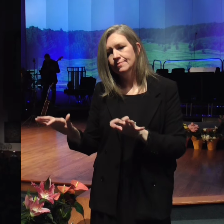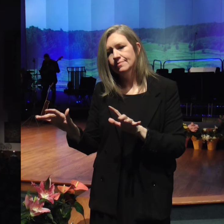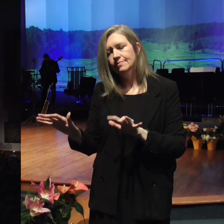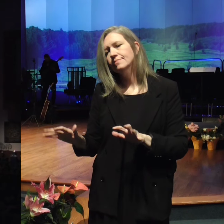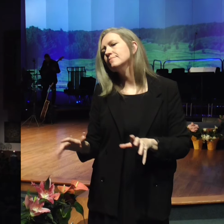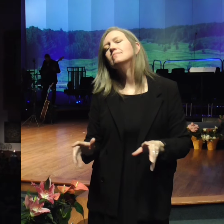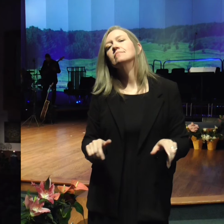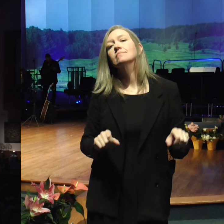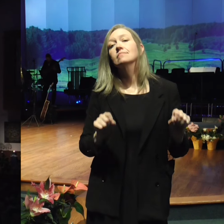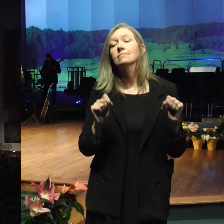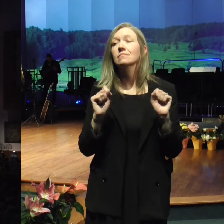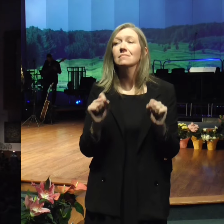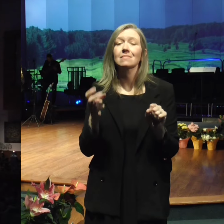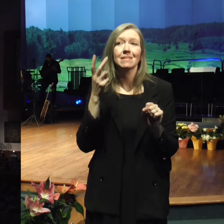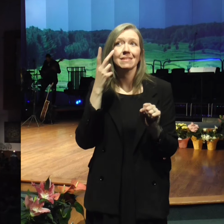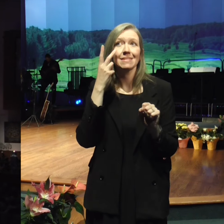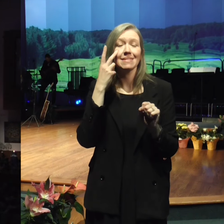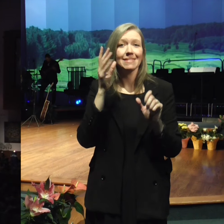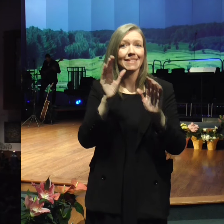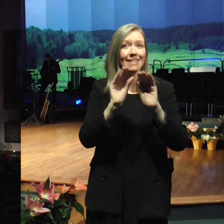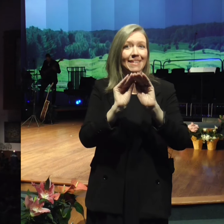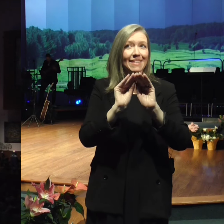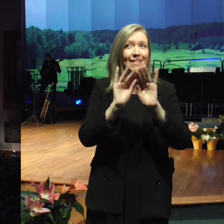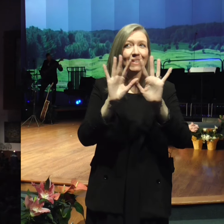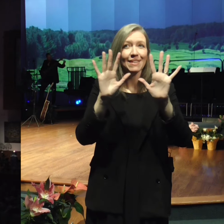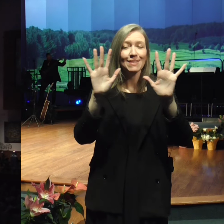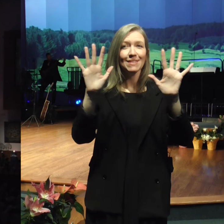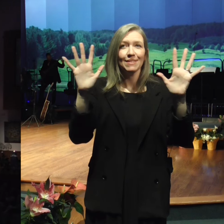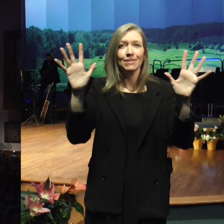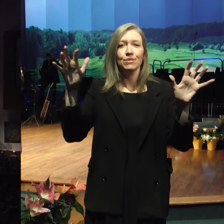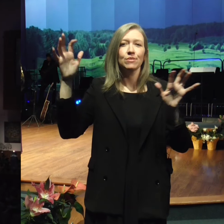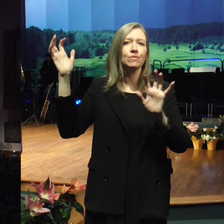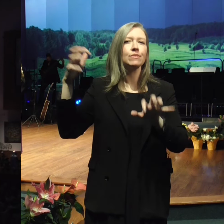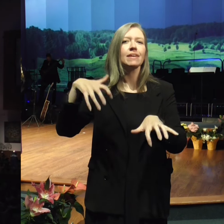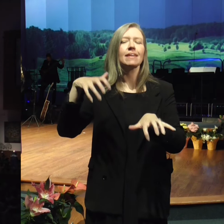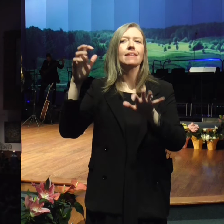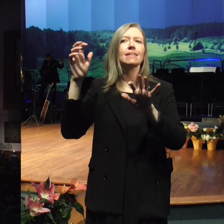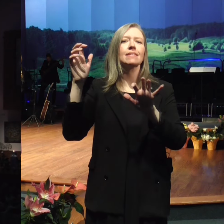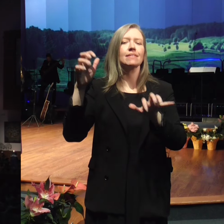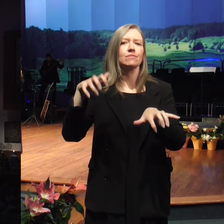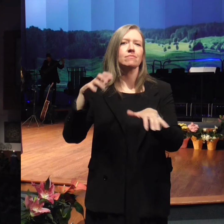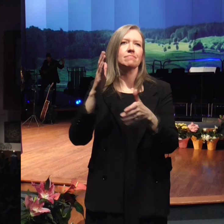I can see clearly now, the rain is gone.